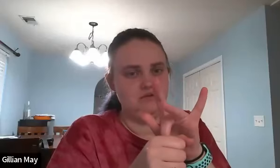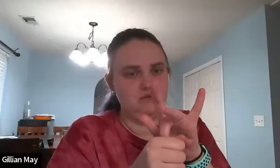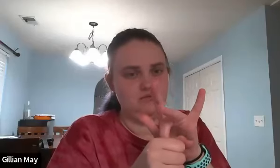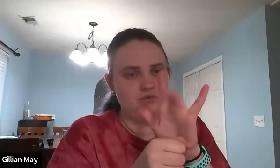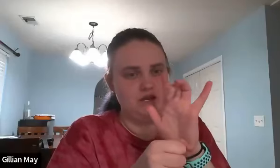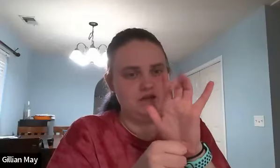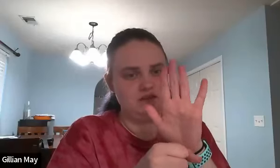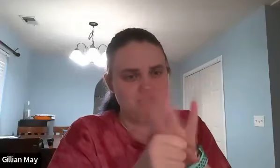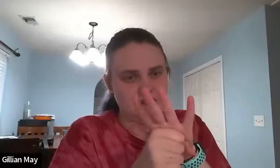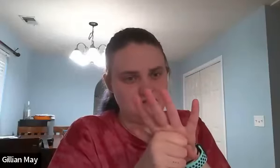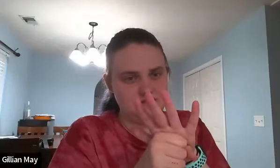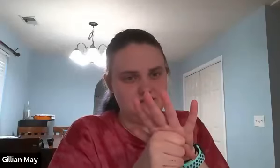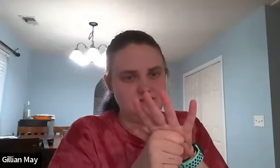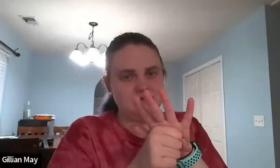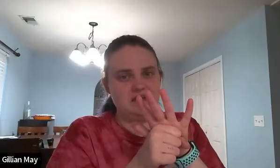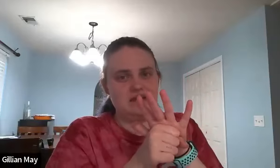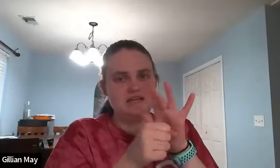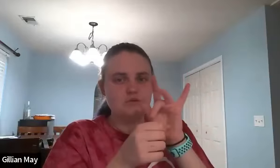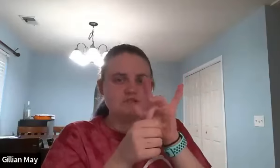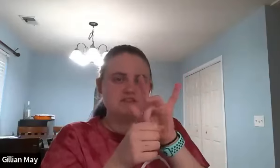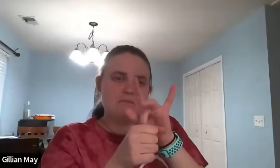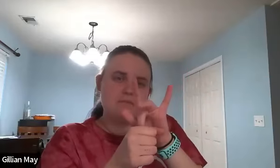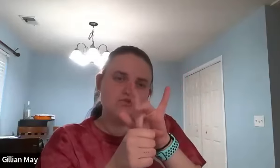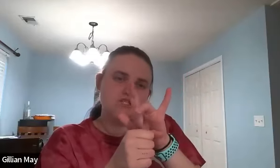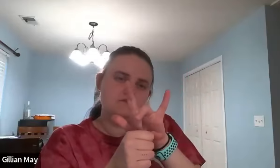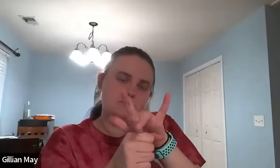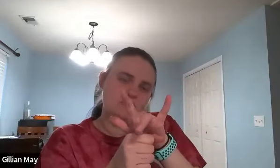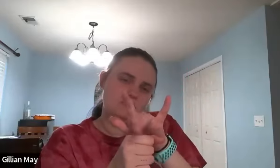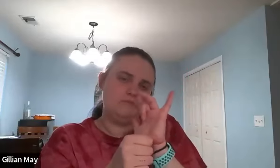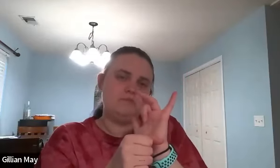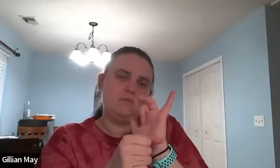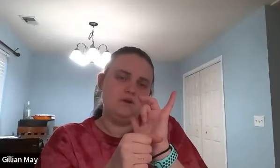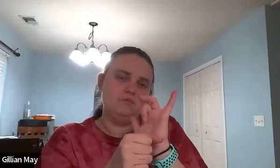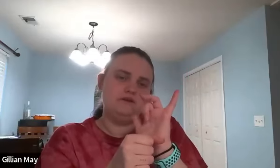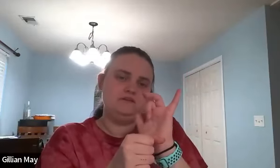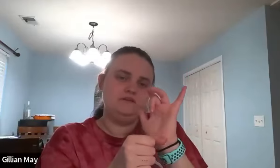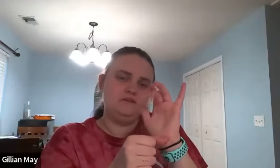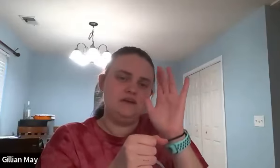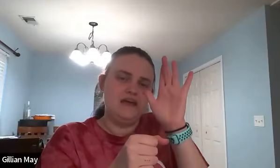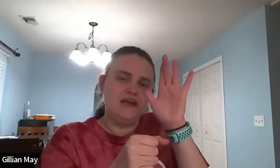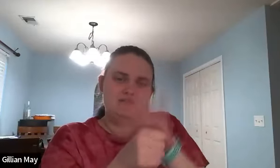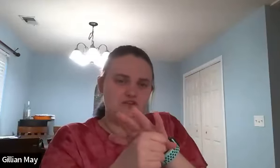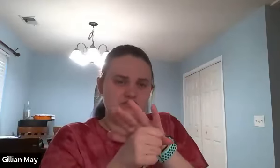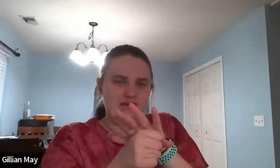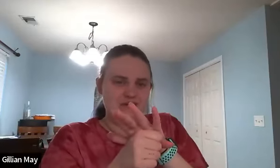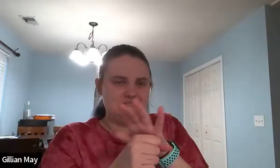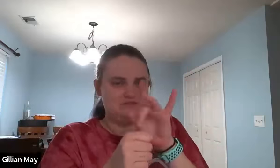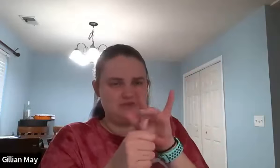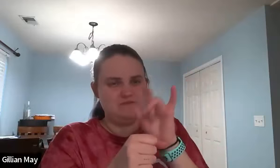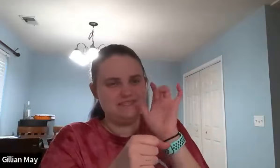like really fast. And it's almost like that motion of like when you pop it open and then you're just slamming it down so the fizz